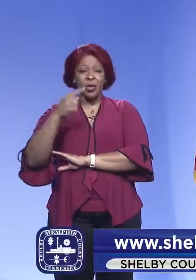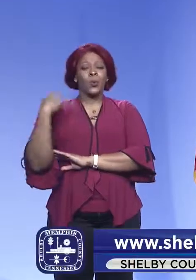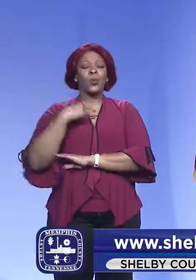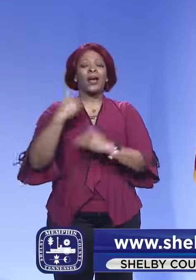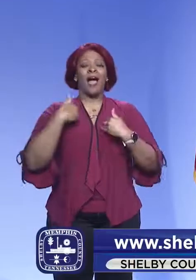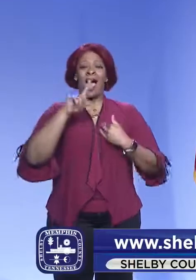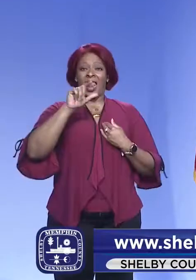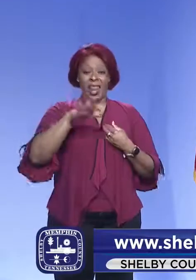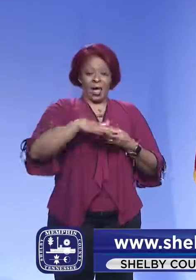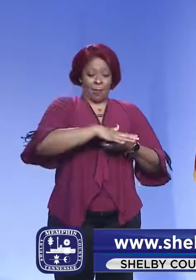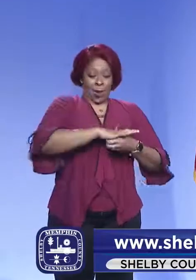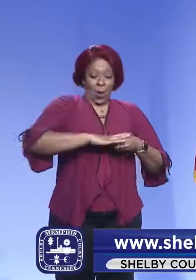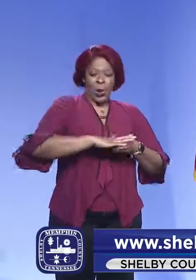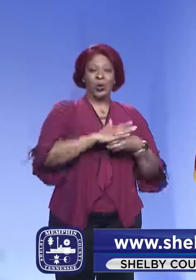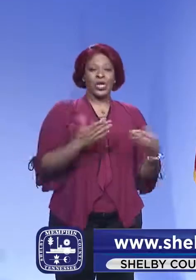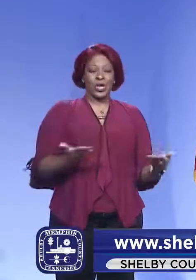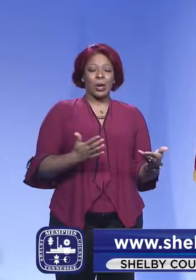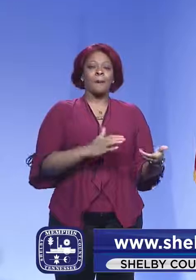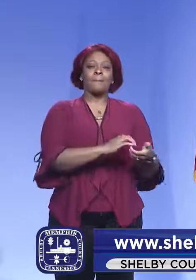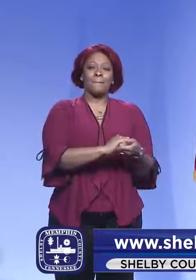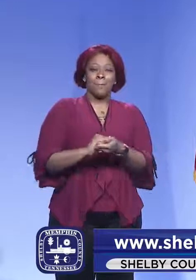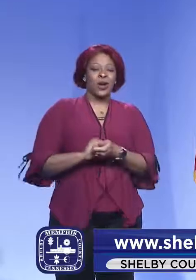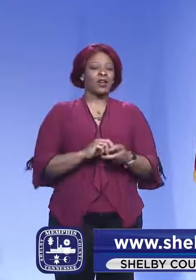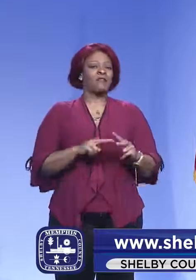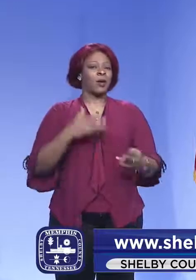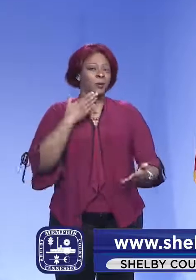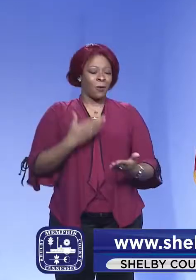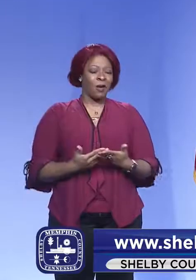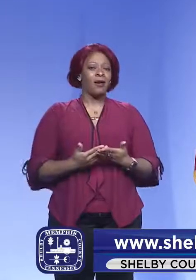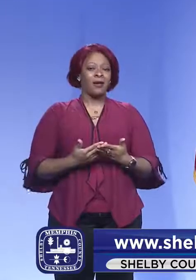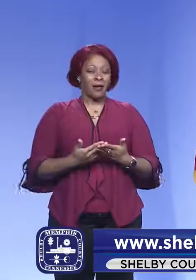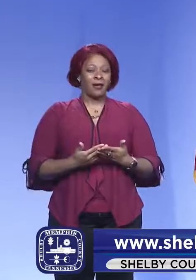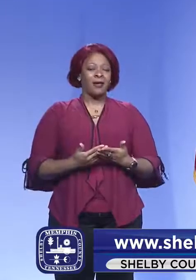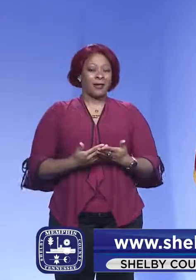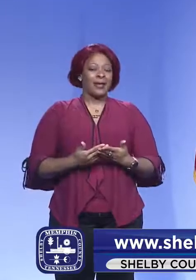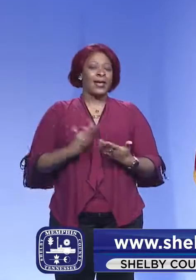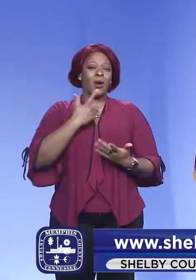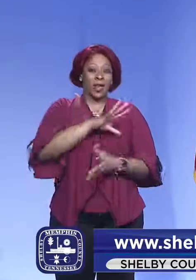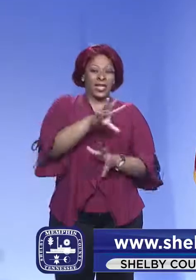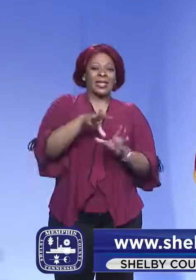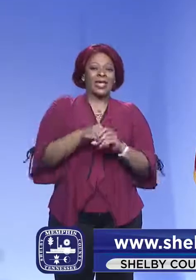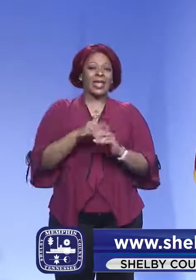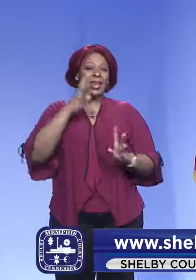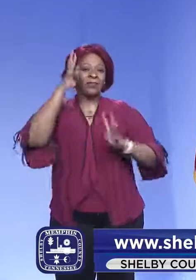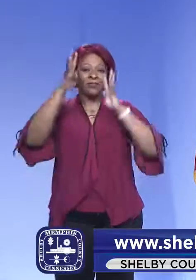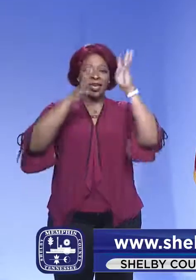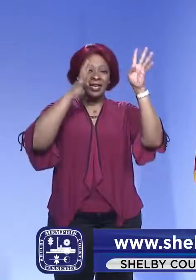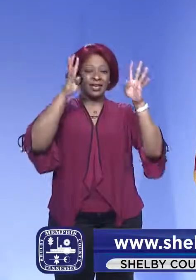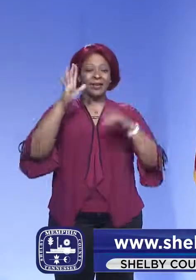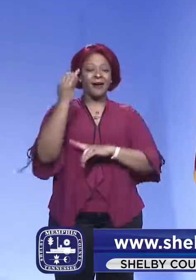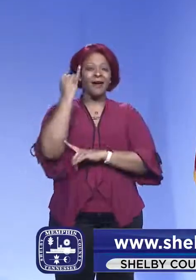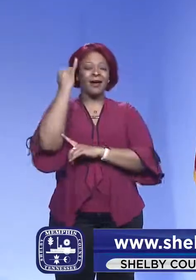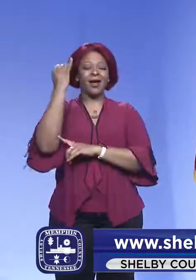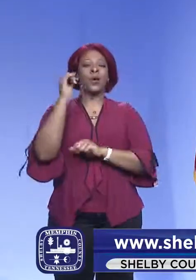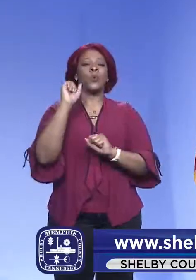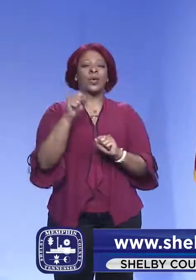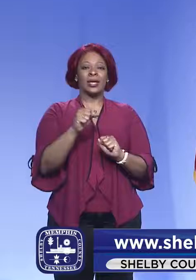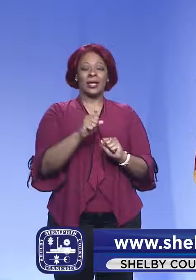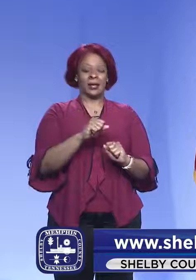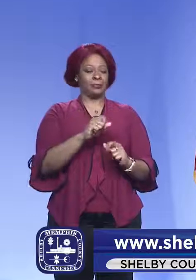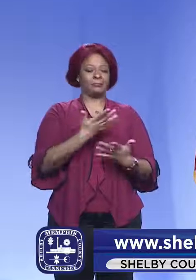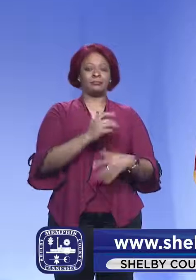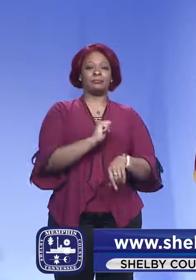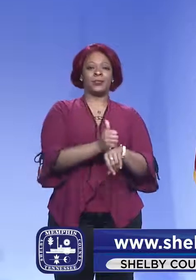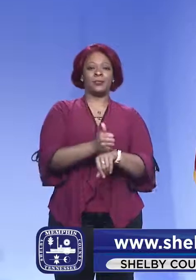have labs locally that have partnered well and are engaged in innovation, we will actually be able to fingerprint